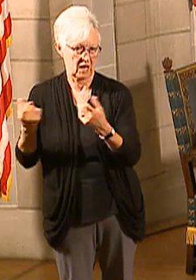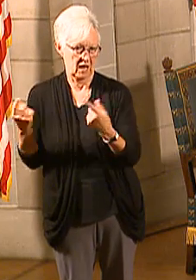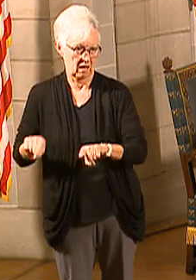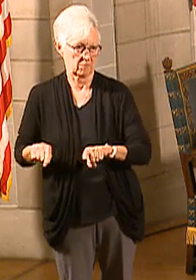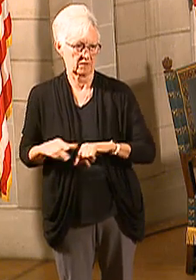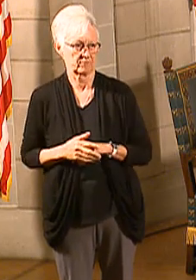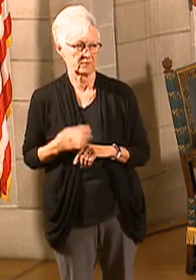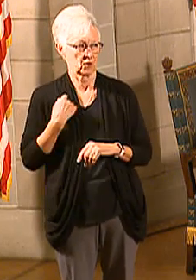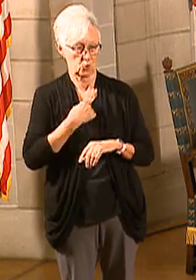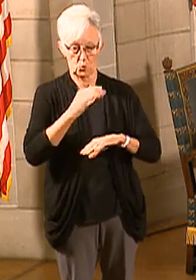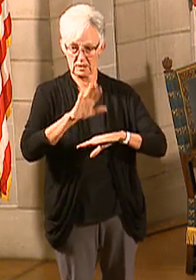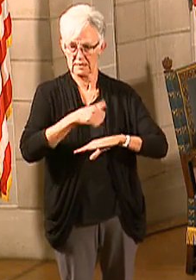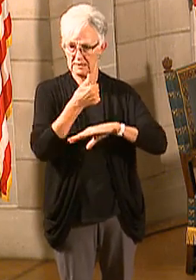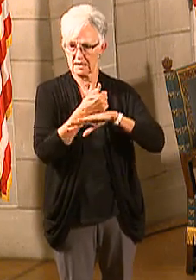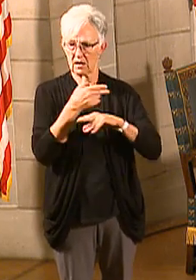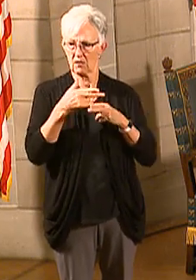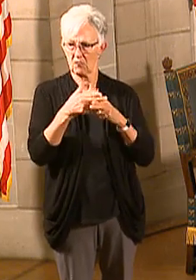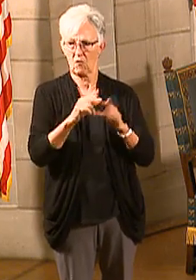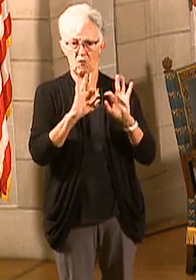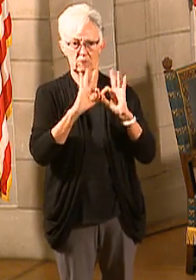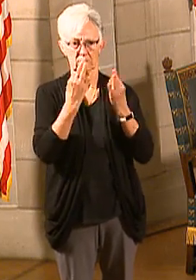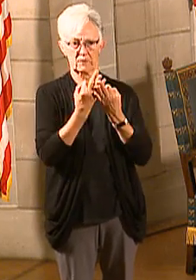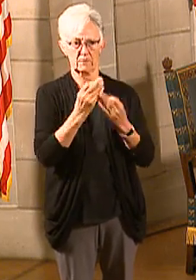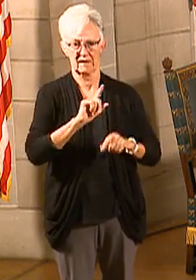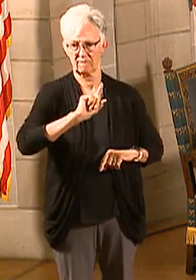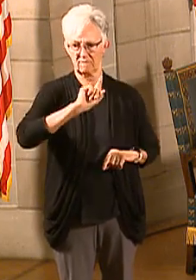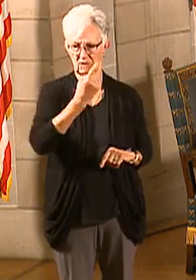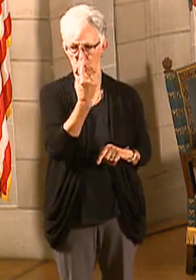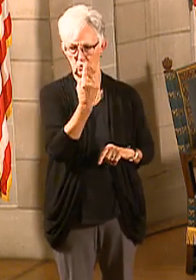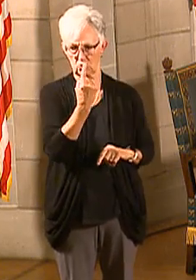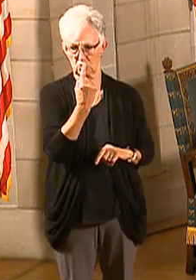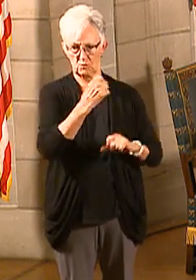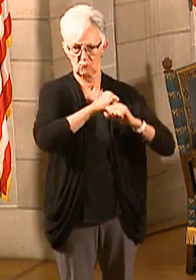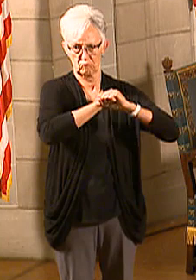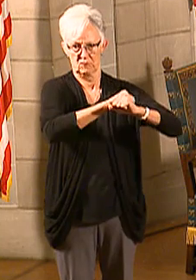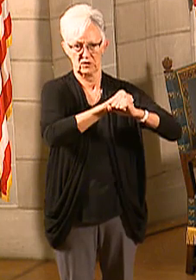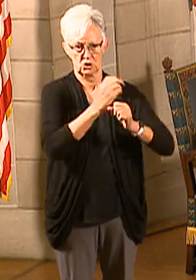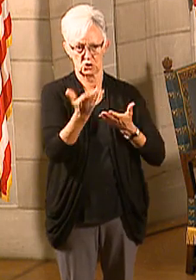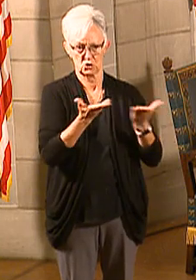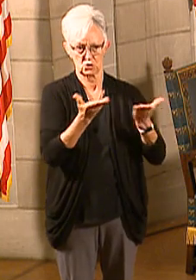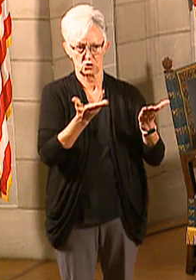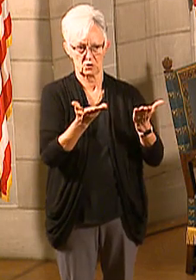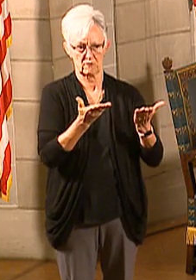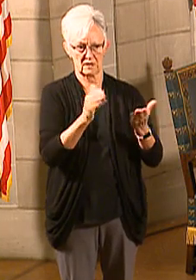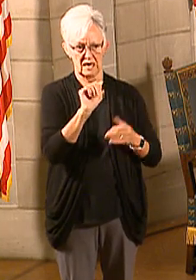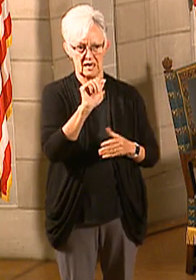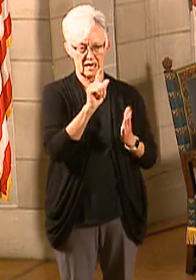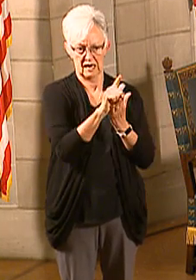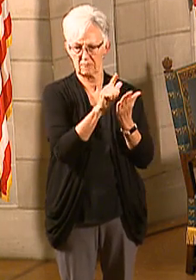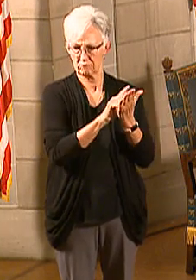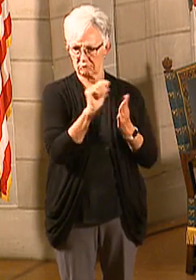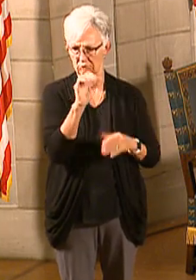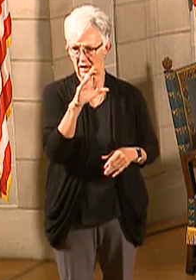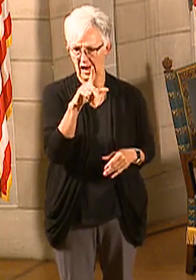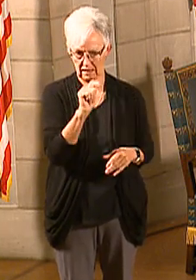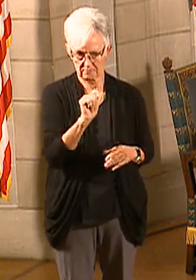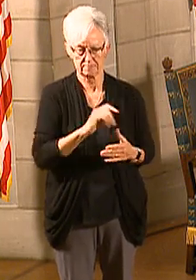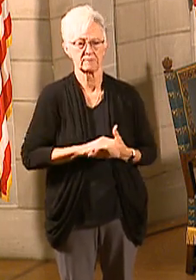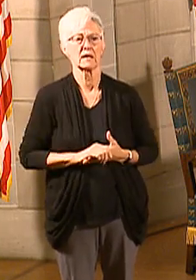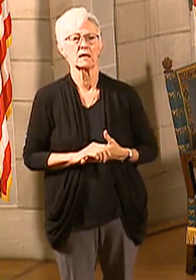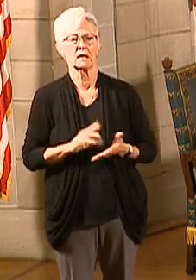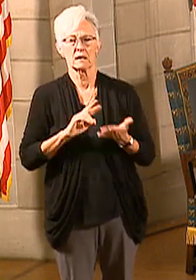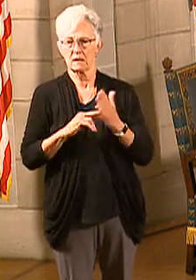First Prevention Services Act. The Family First Prevention Services Act, or FFPSA, is opening new doors for